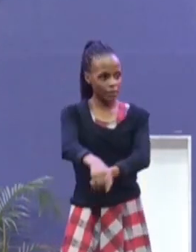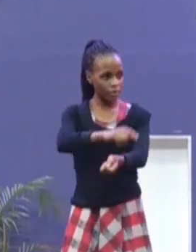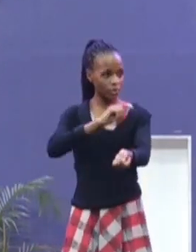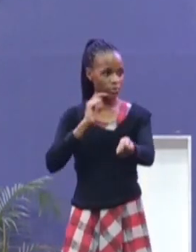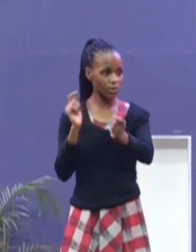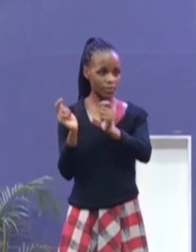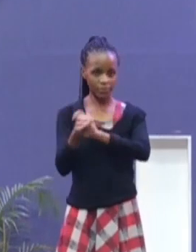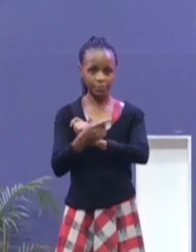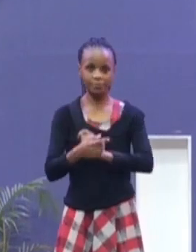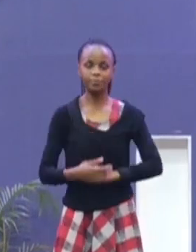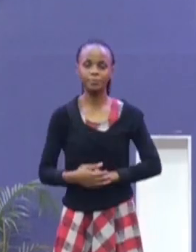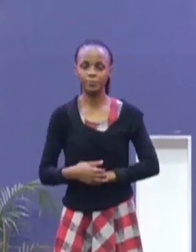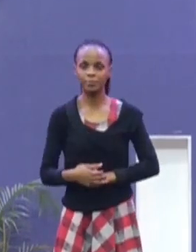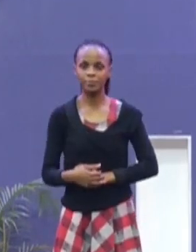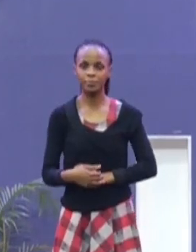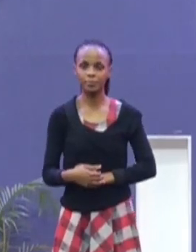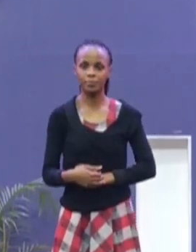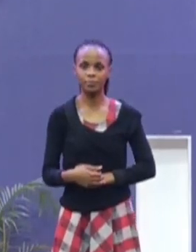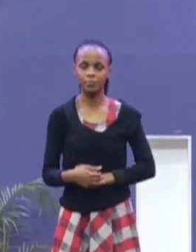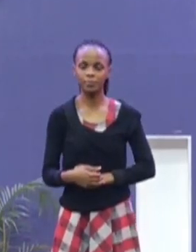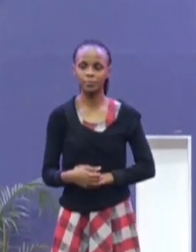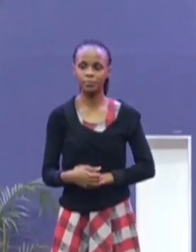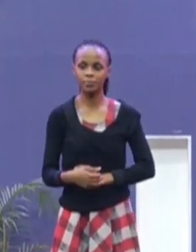Transformation. Okuchusibwa.